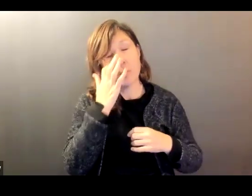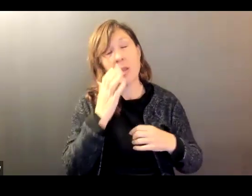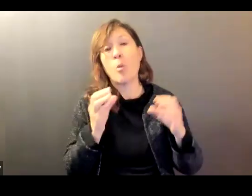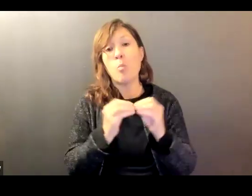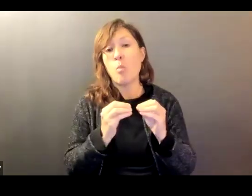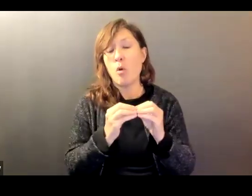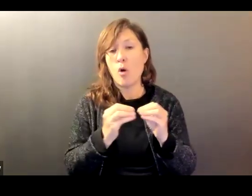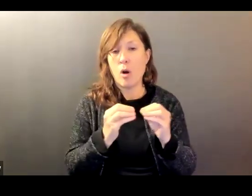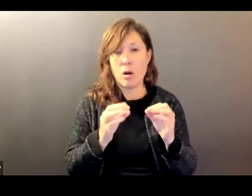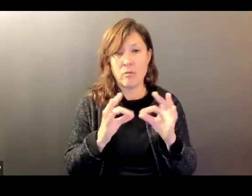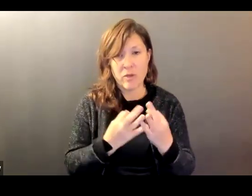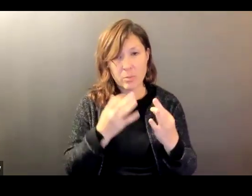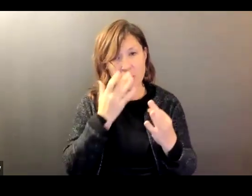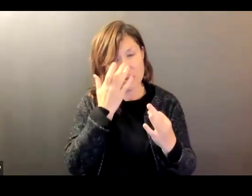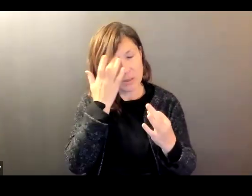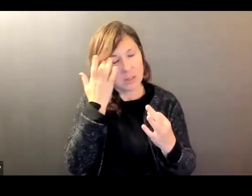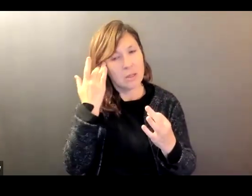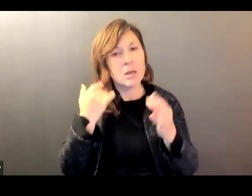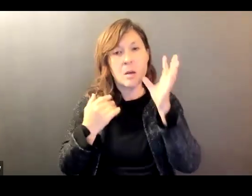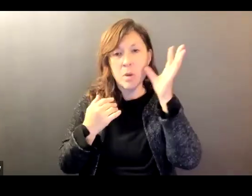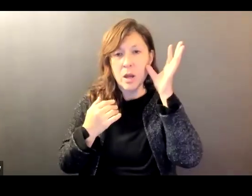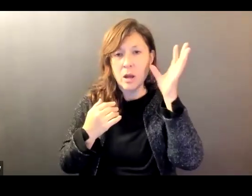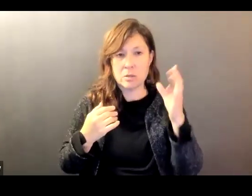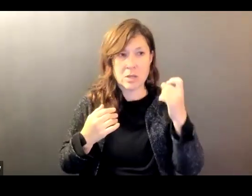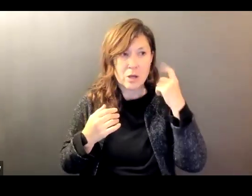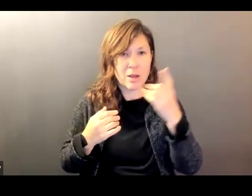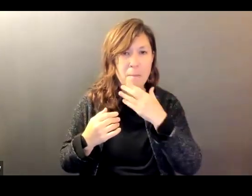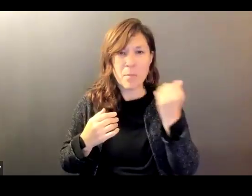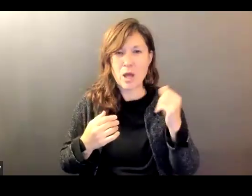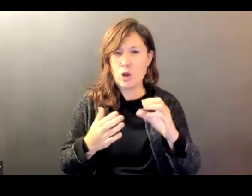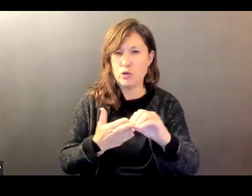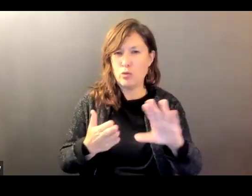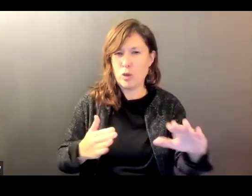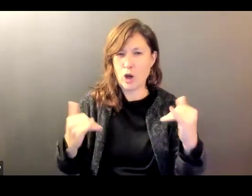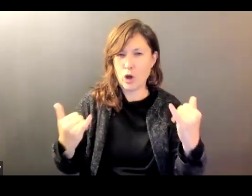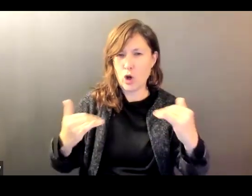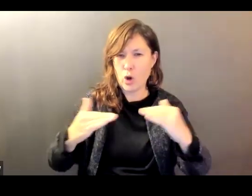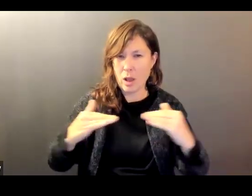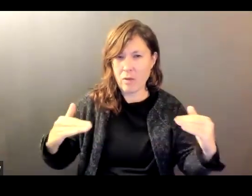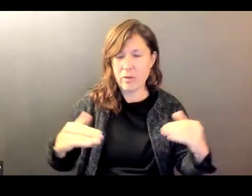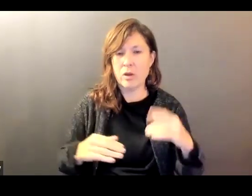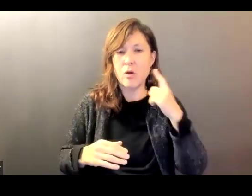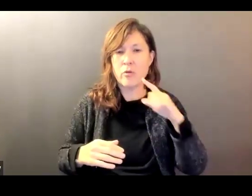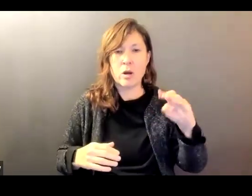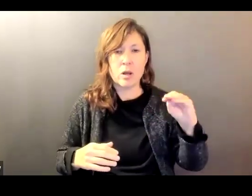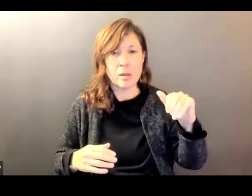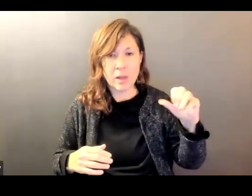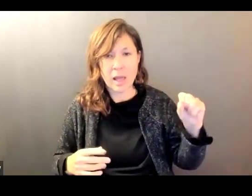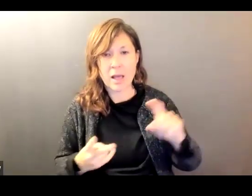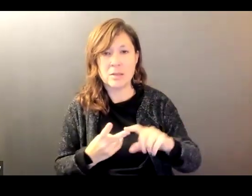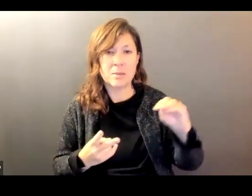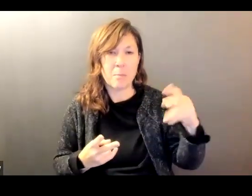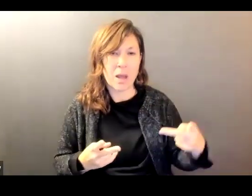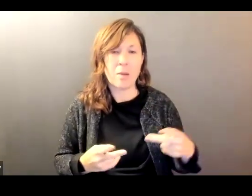of students' current levels in Access, MCAS, MAP. And I know the school leaders too talked about the